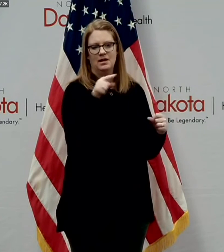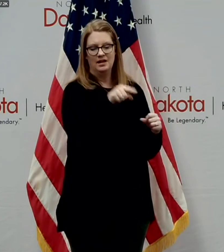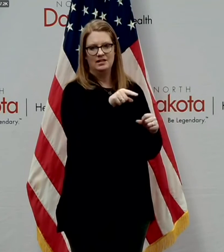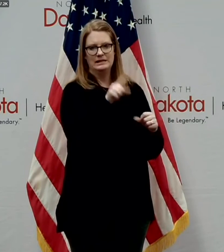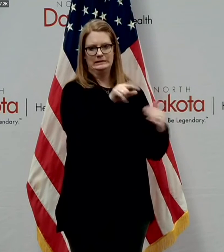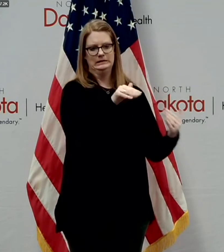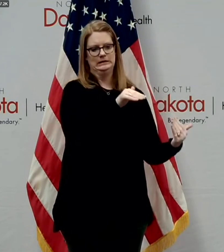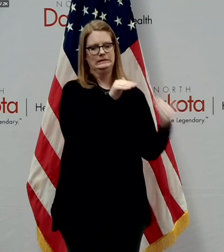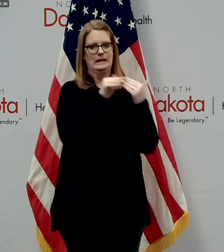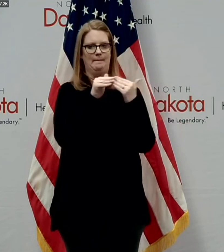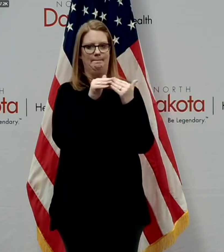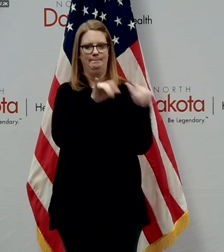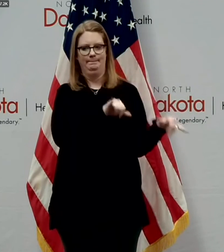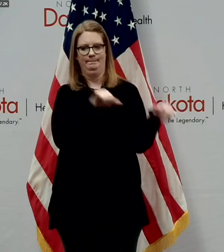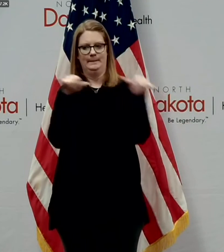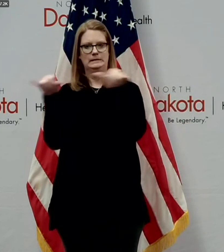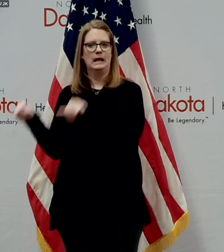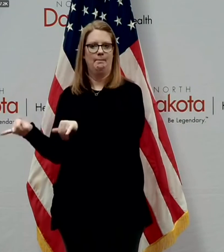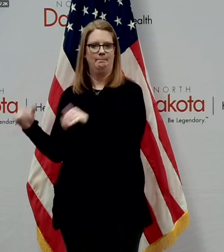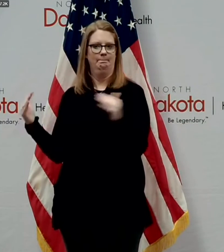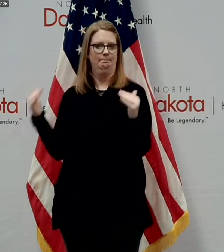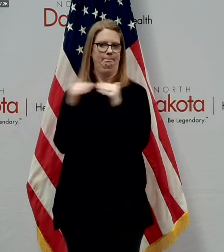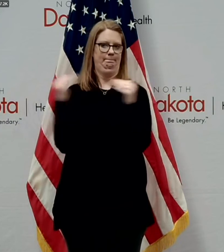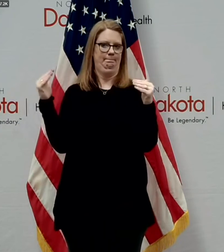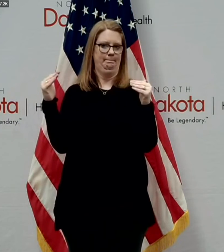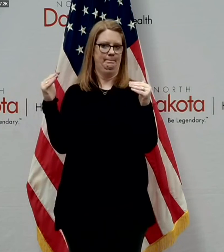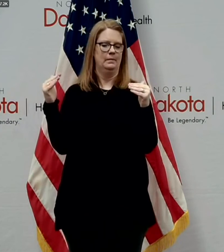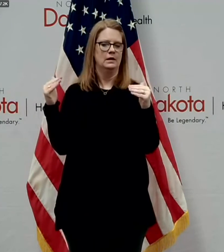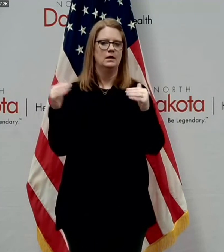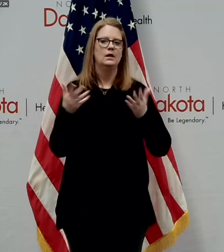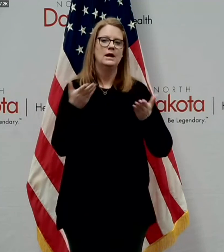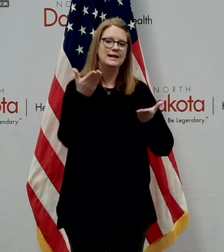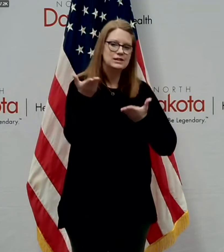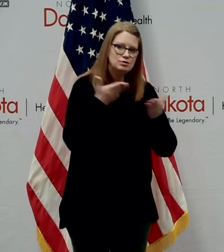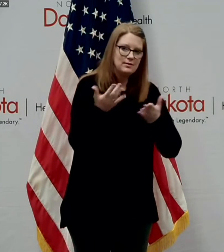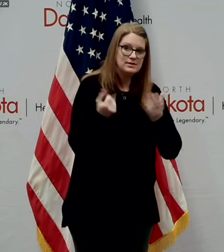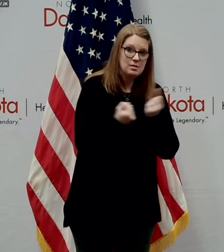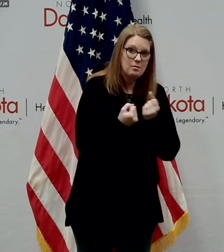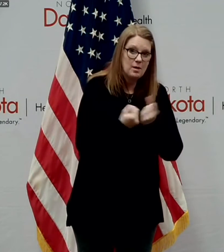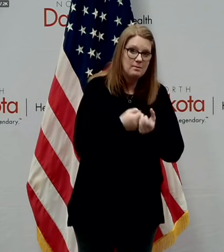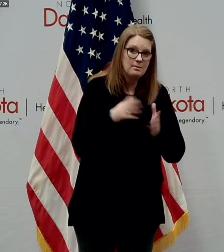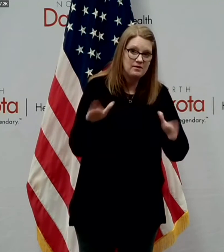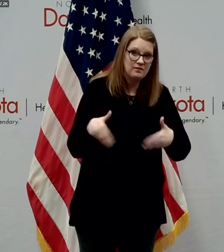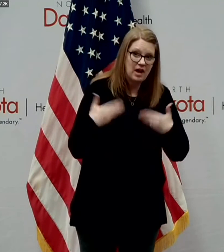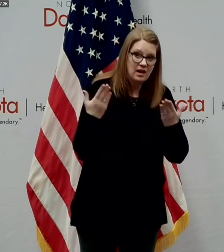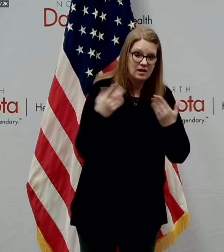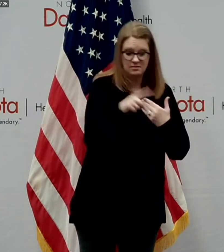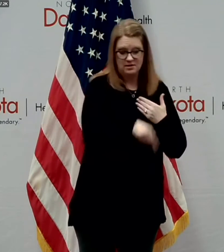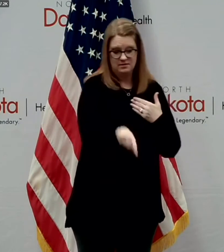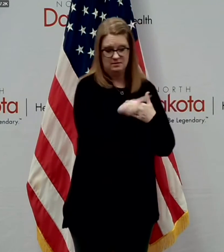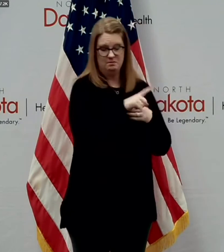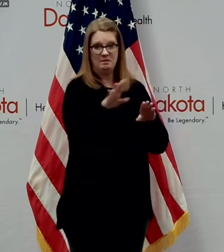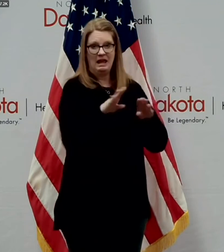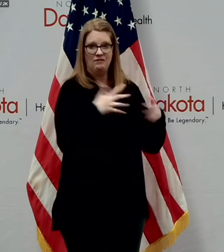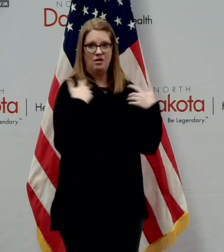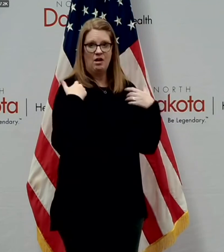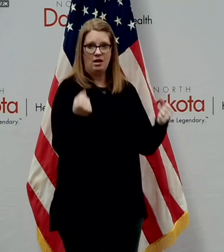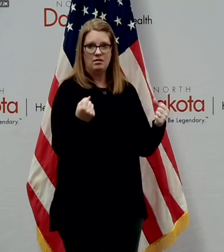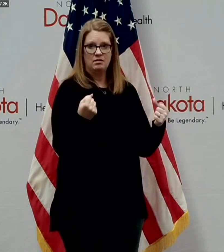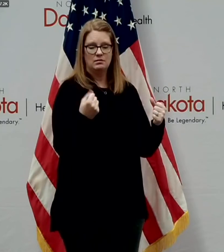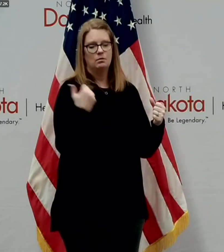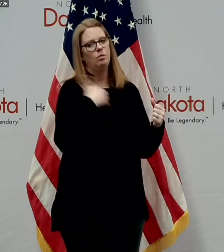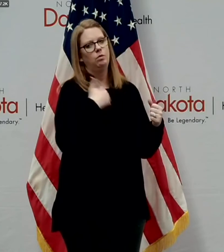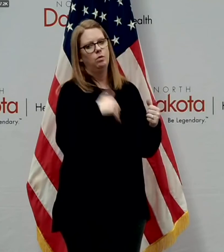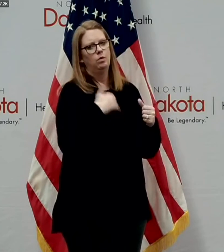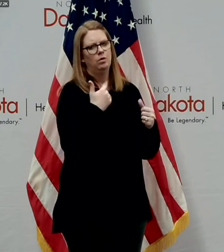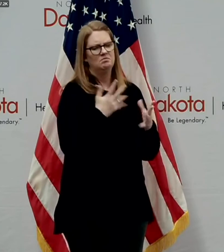footing as we do any other form of health, and the services and the supports that are provided by behavioral health professionals are more important than ever. So